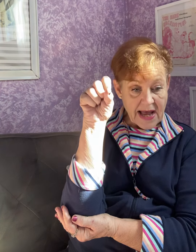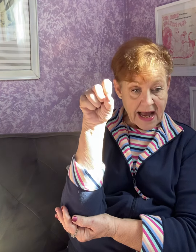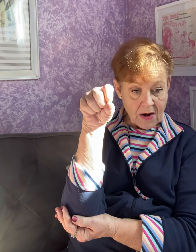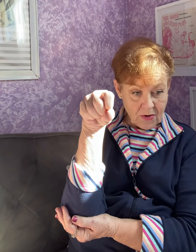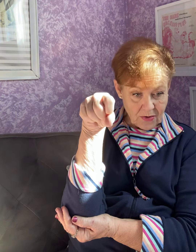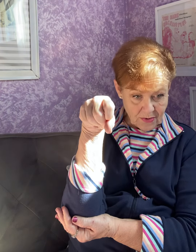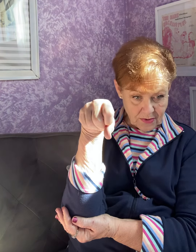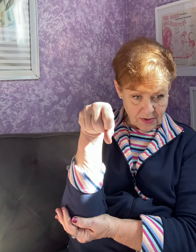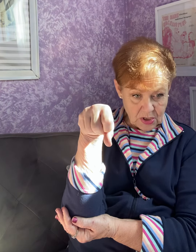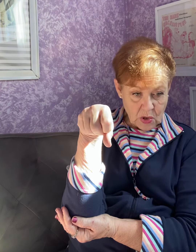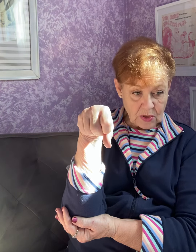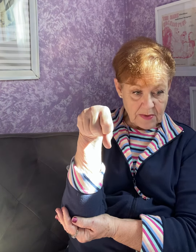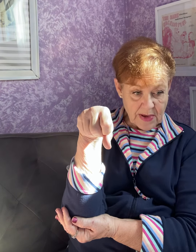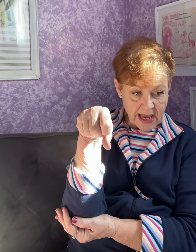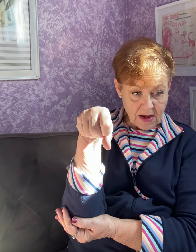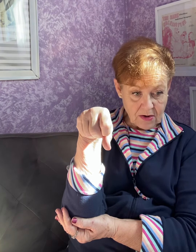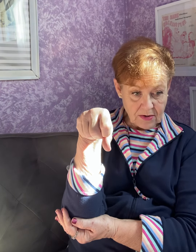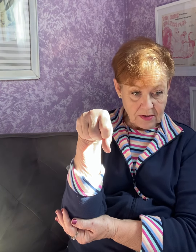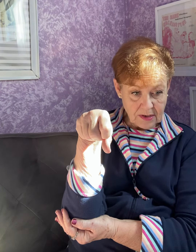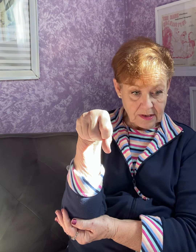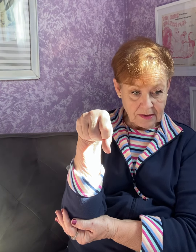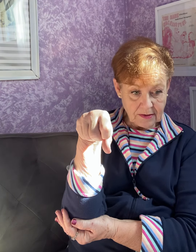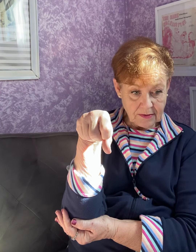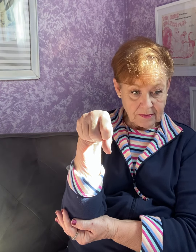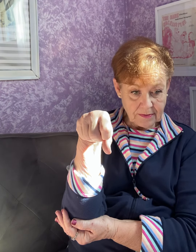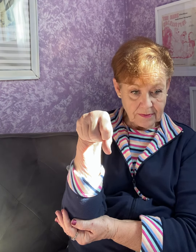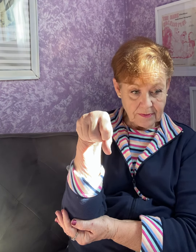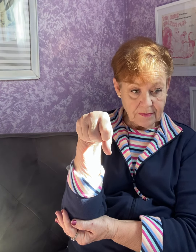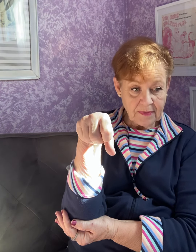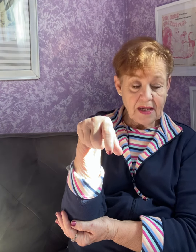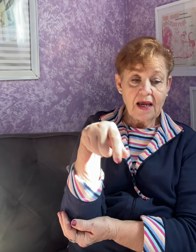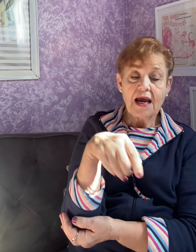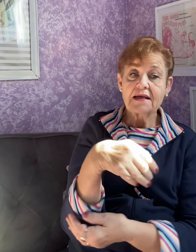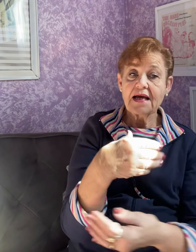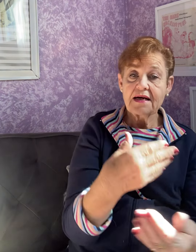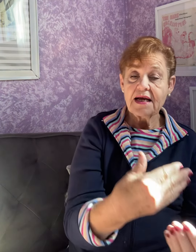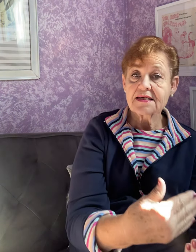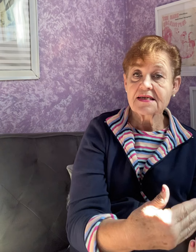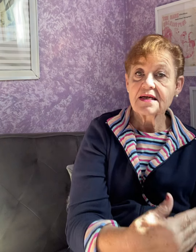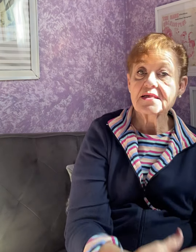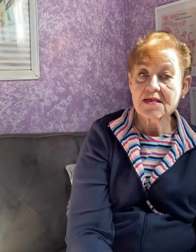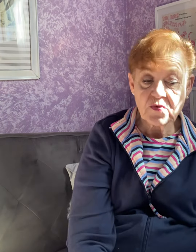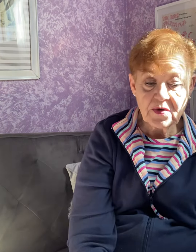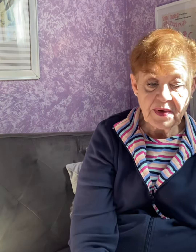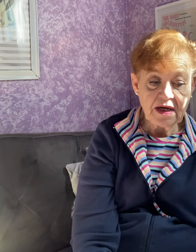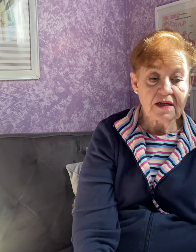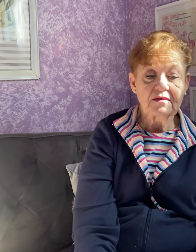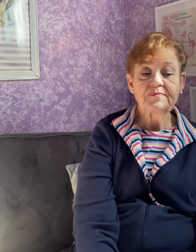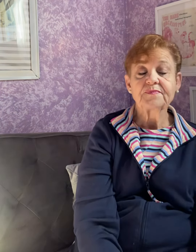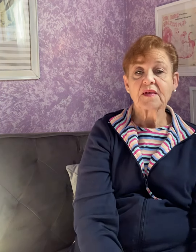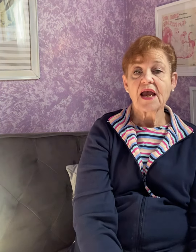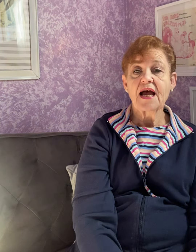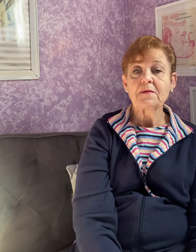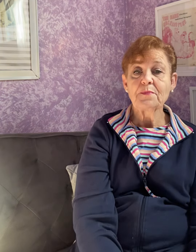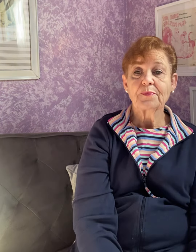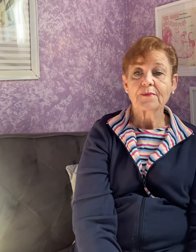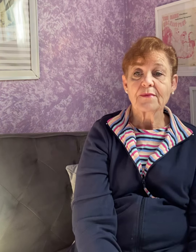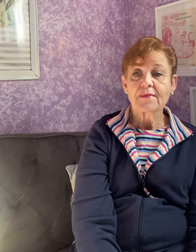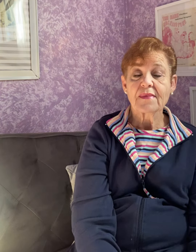Bow, lowly bow. And that next sentence is repeated, okay?